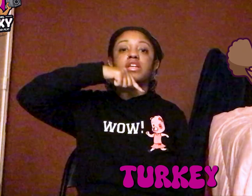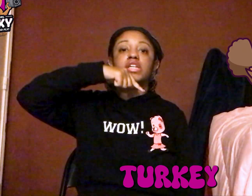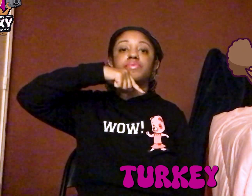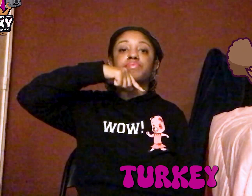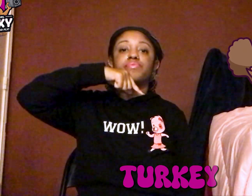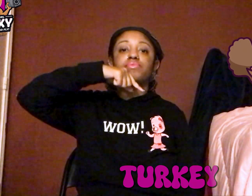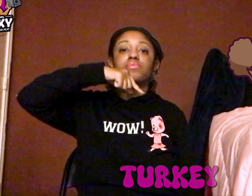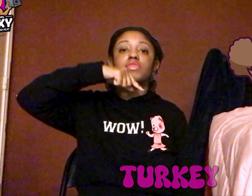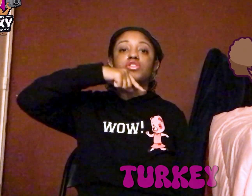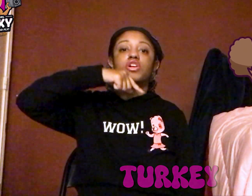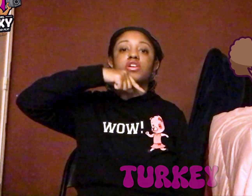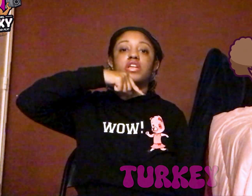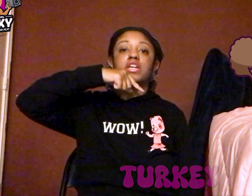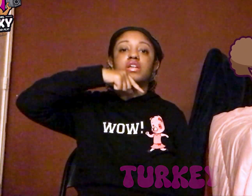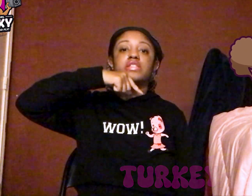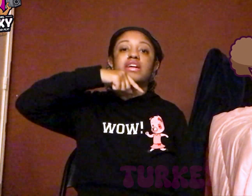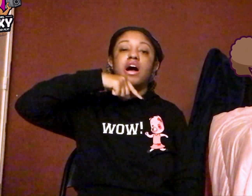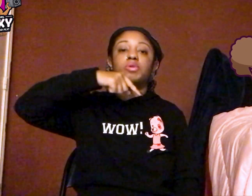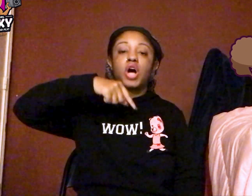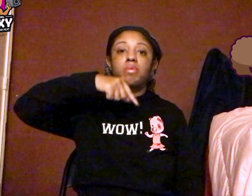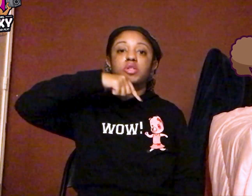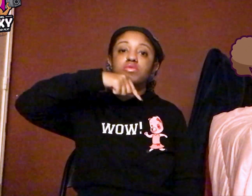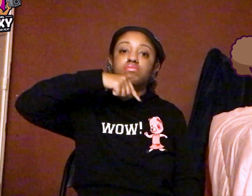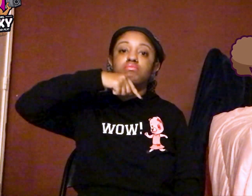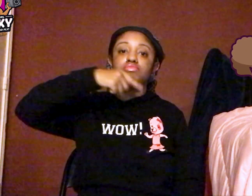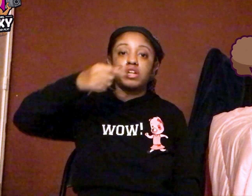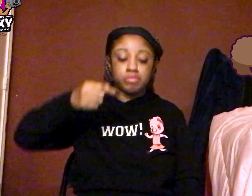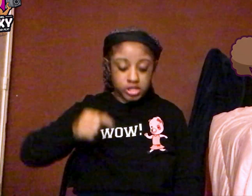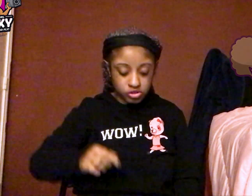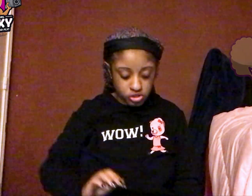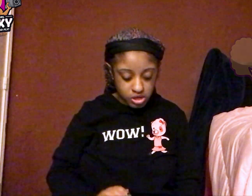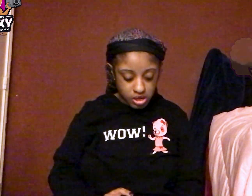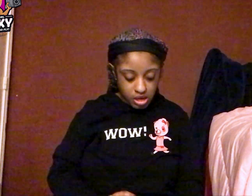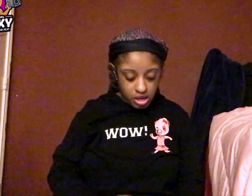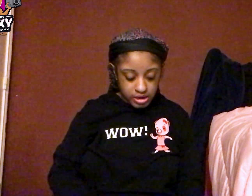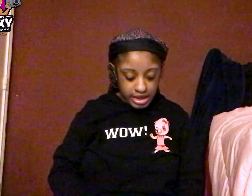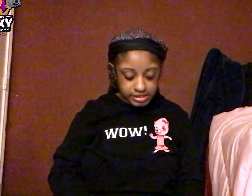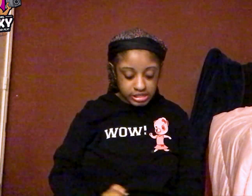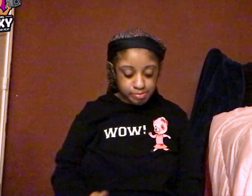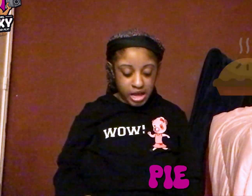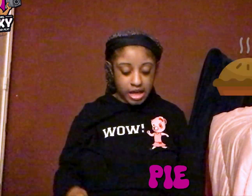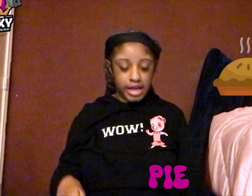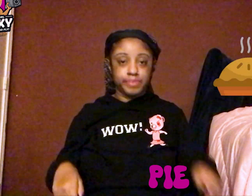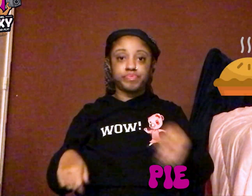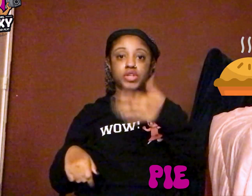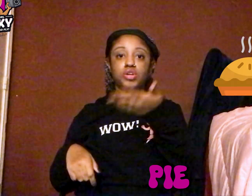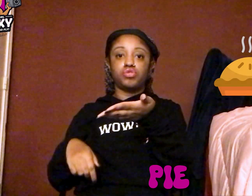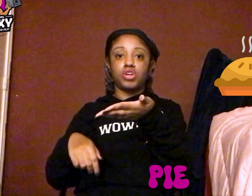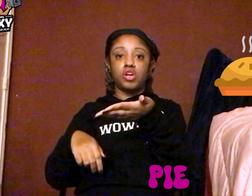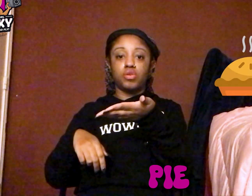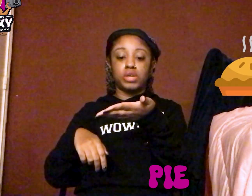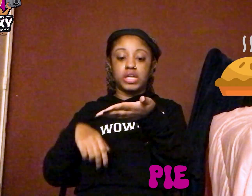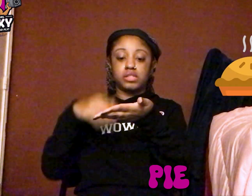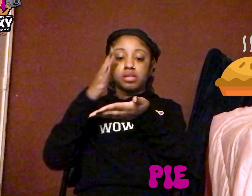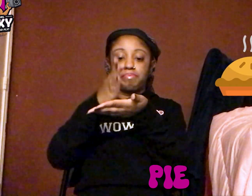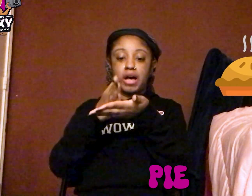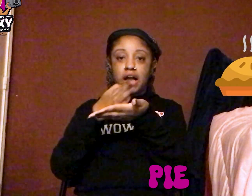turkey. Turkey. It's like gobble gobble, pretty much. Next is pie. So it's